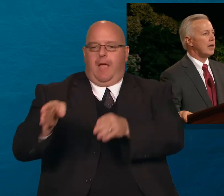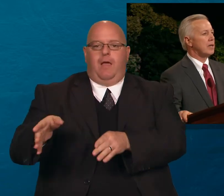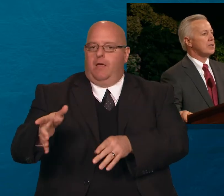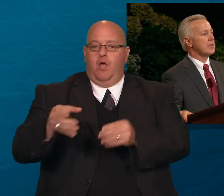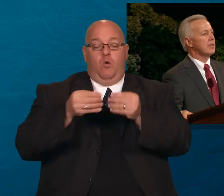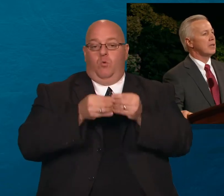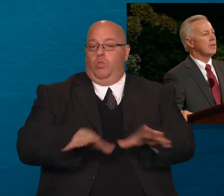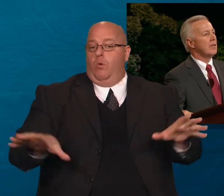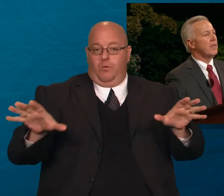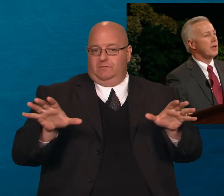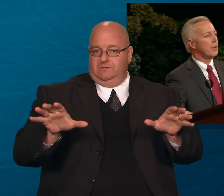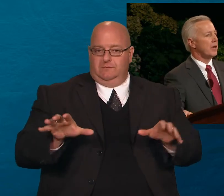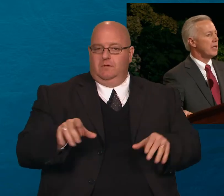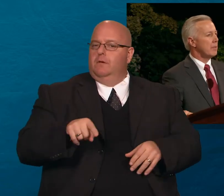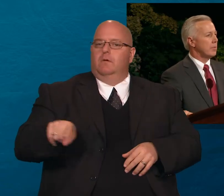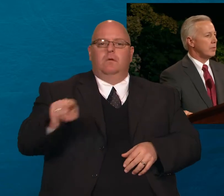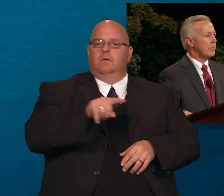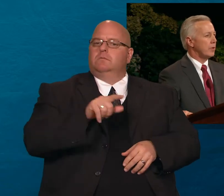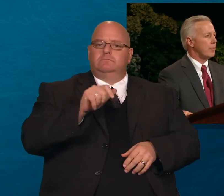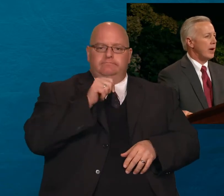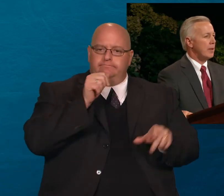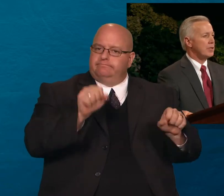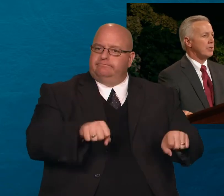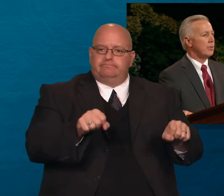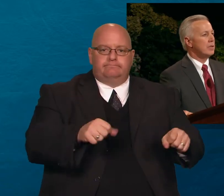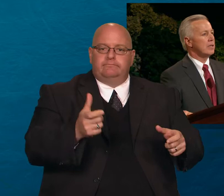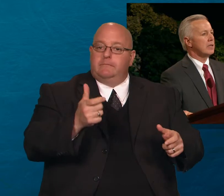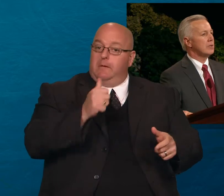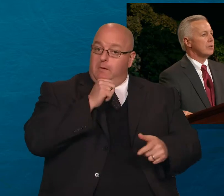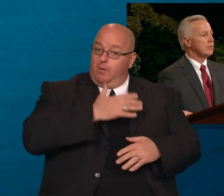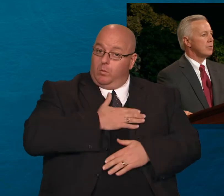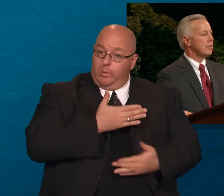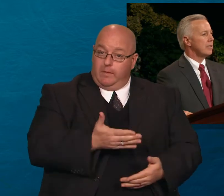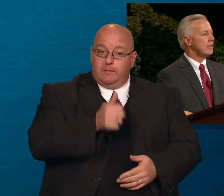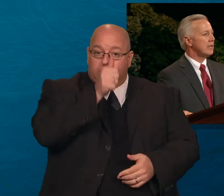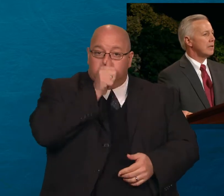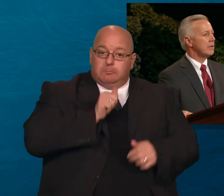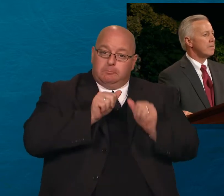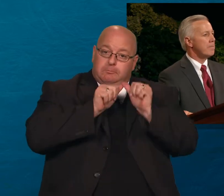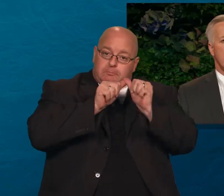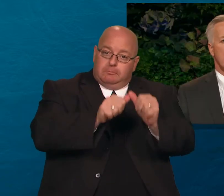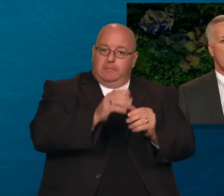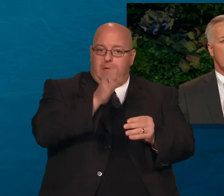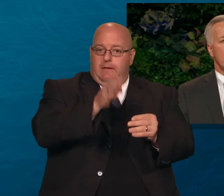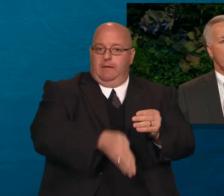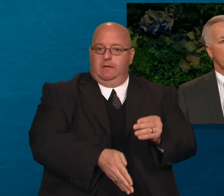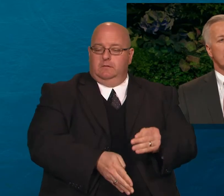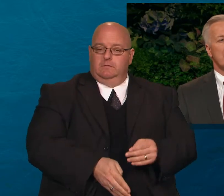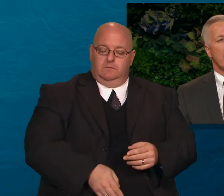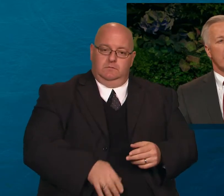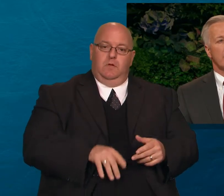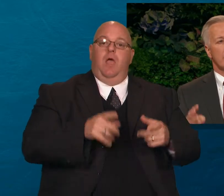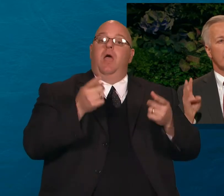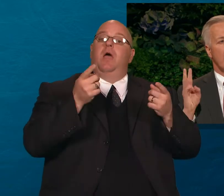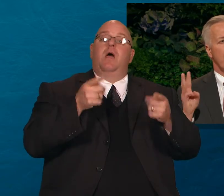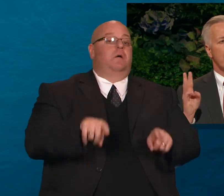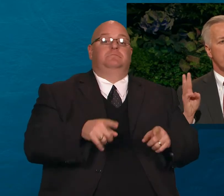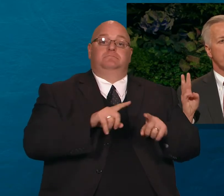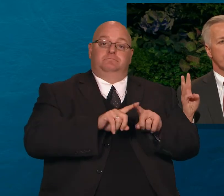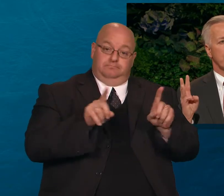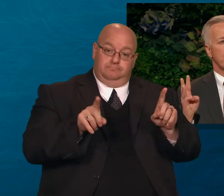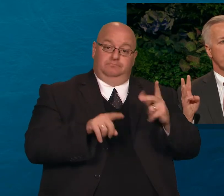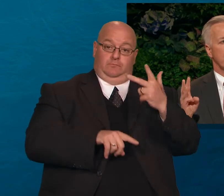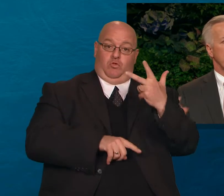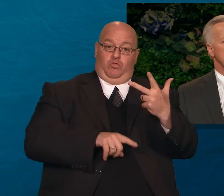were lost. They were unable, or perhaps unwilling, to endure to the end. There was, however, a